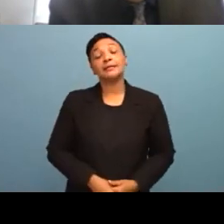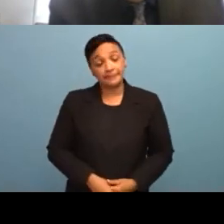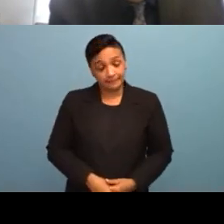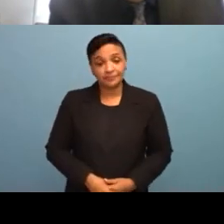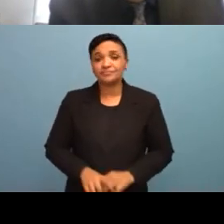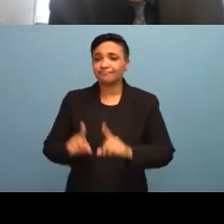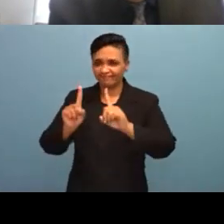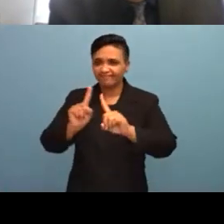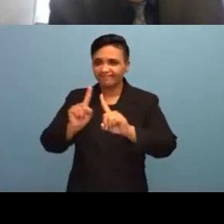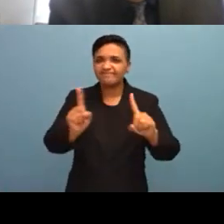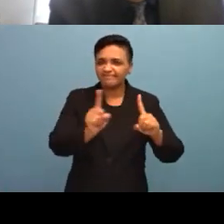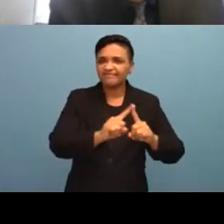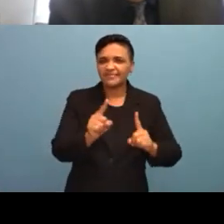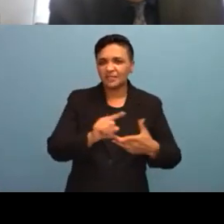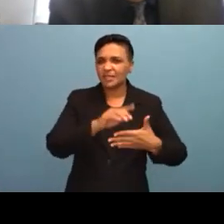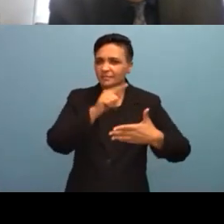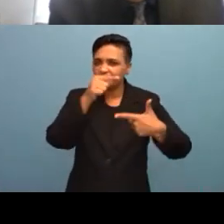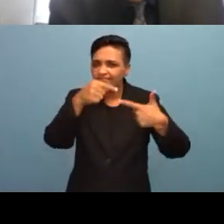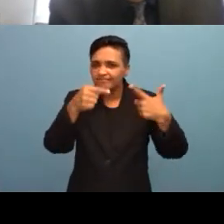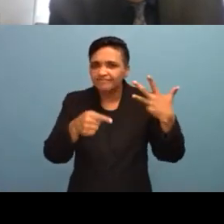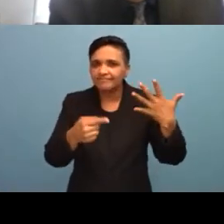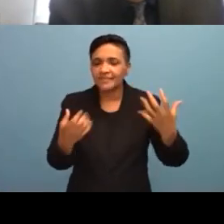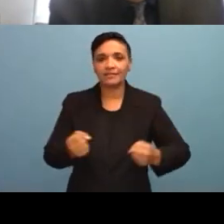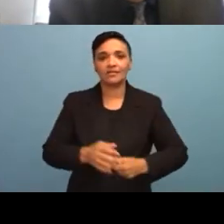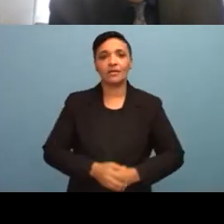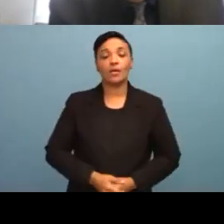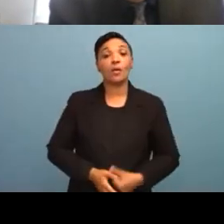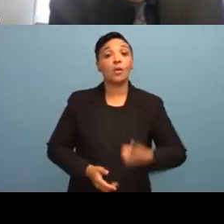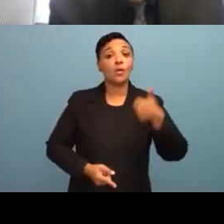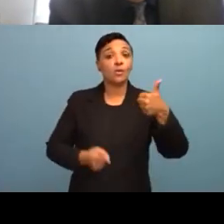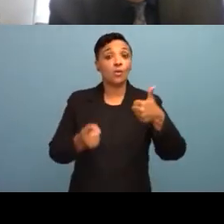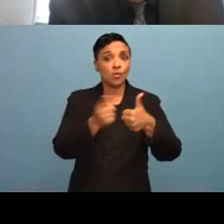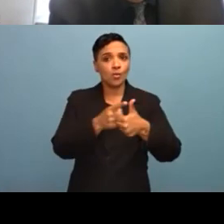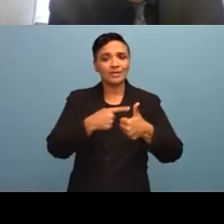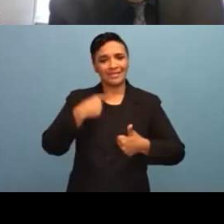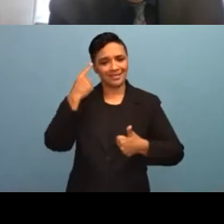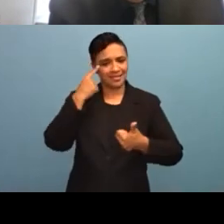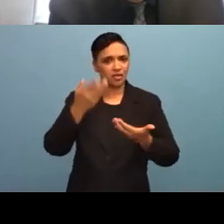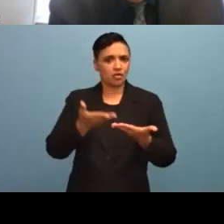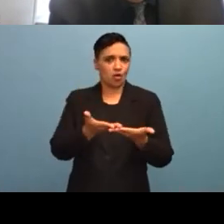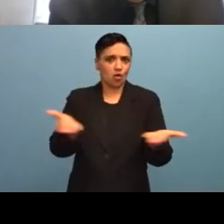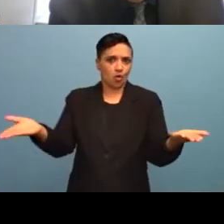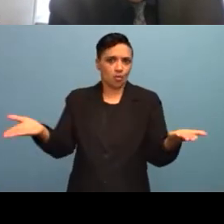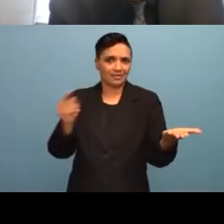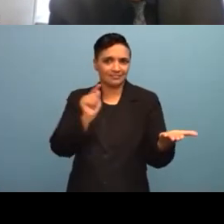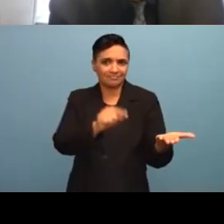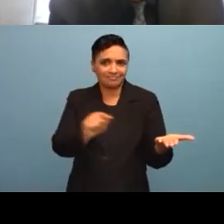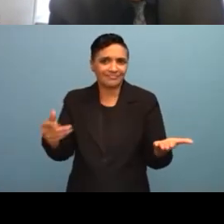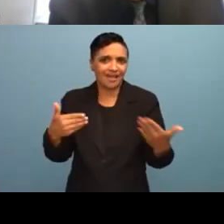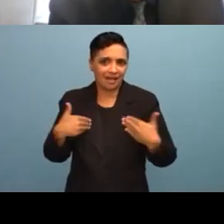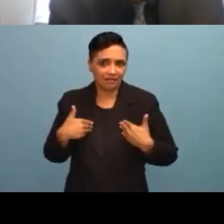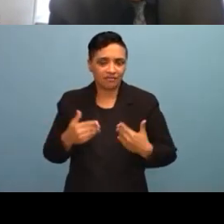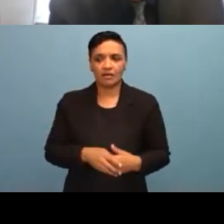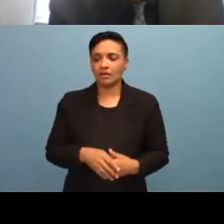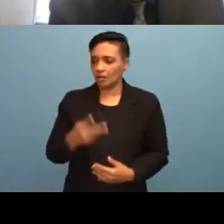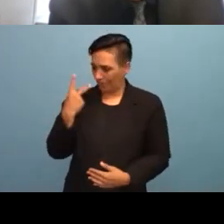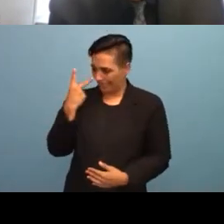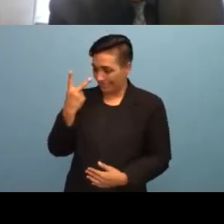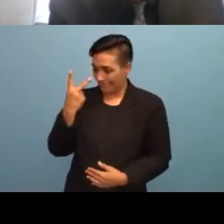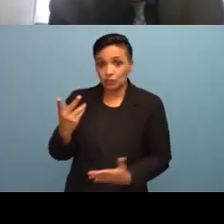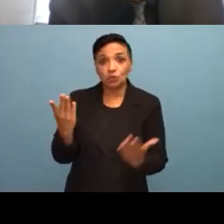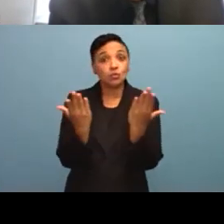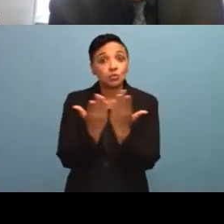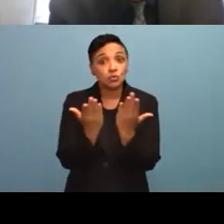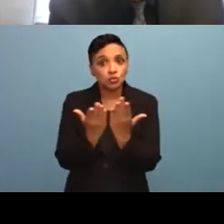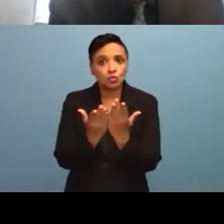factors. One of the most critical pieces I think is quite common because as it's been noticed that screening